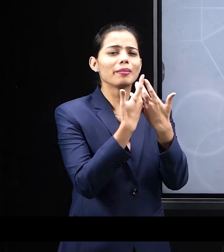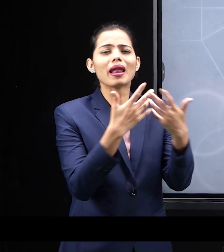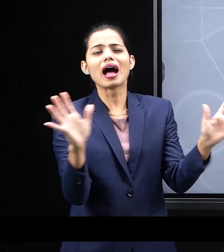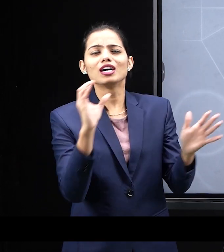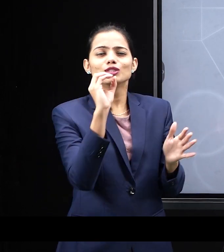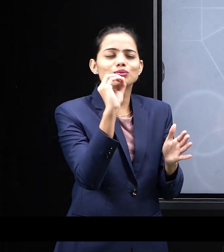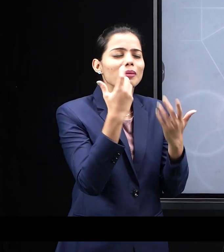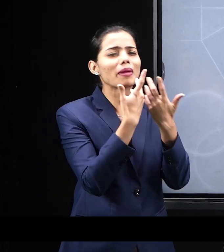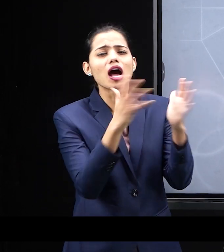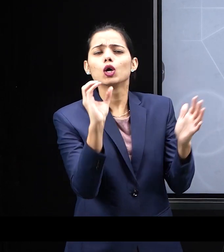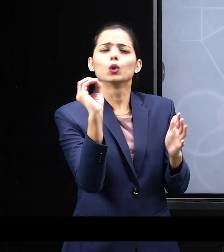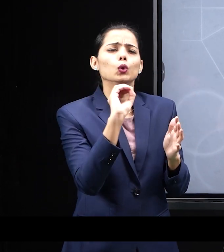Empty set or null set.